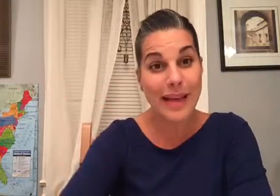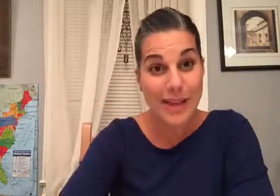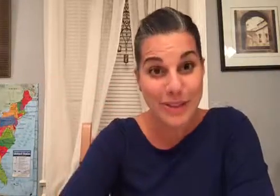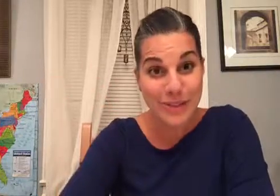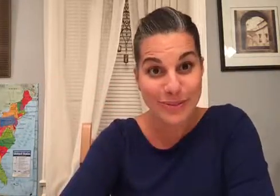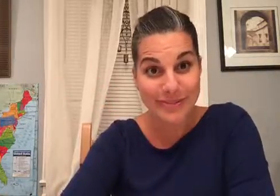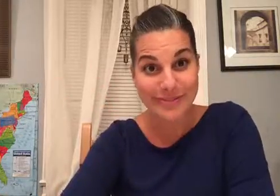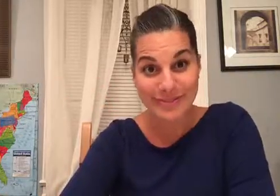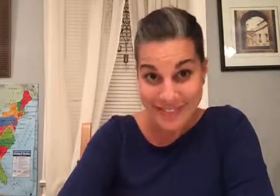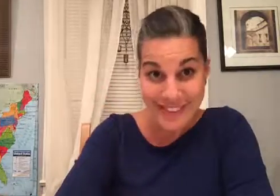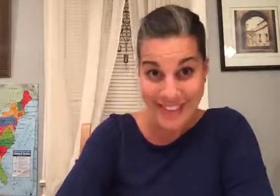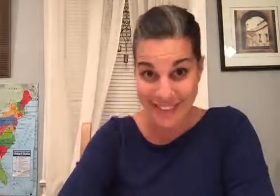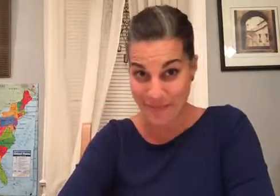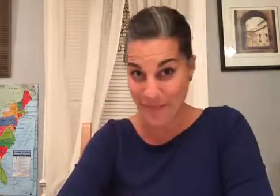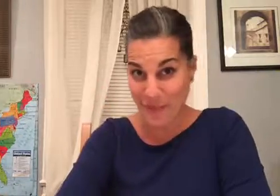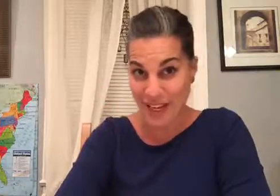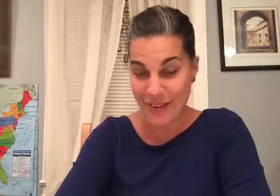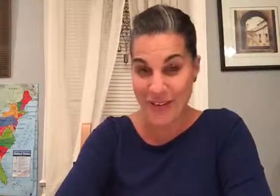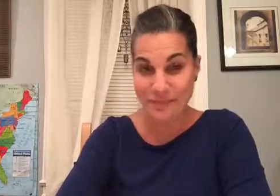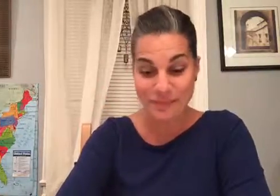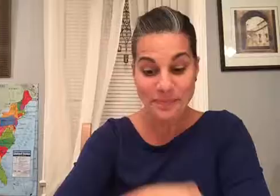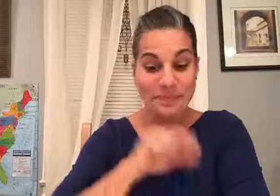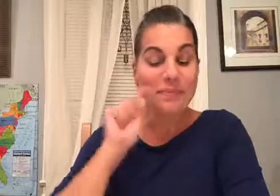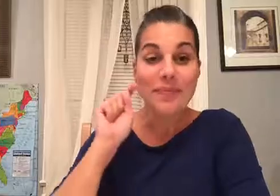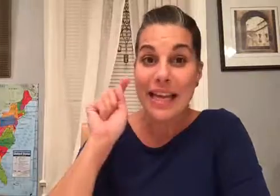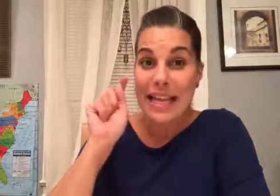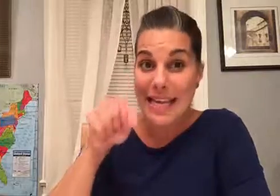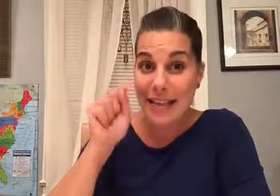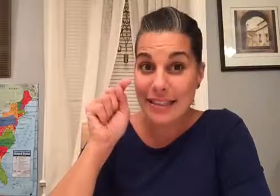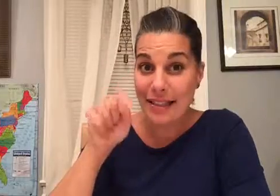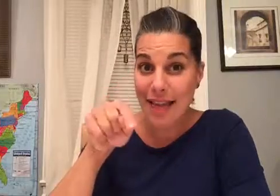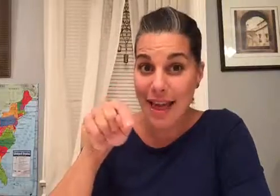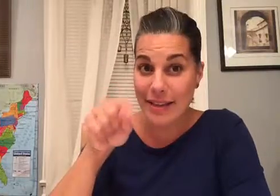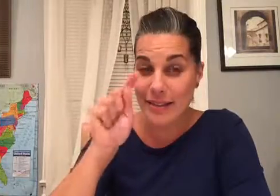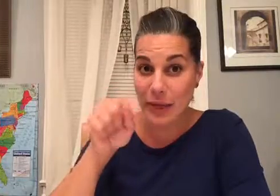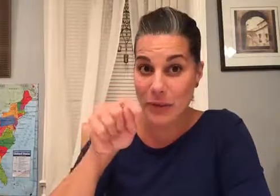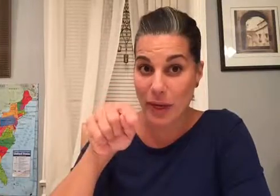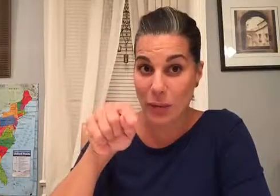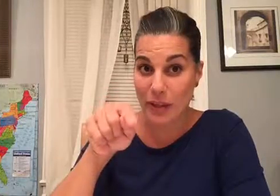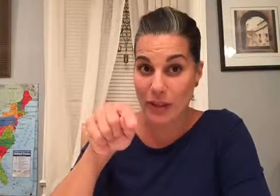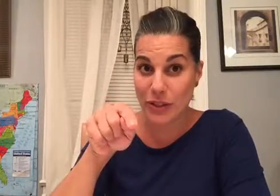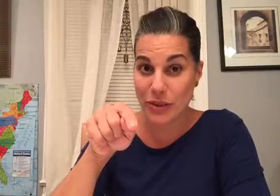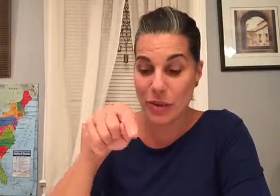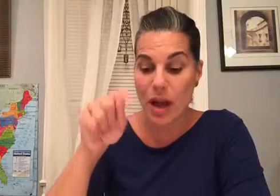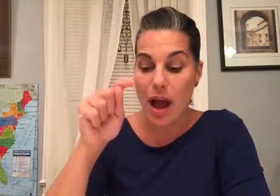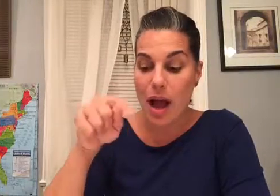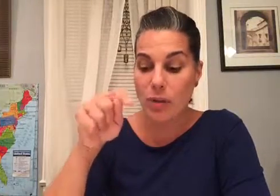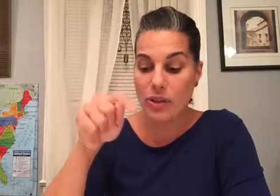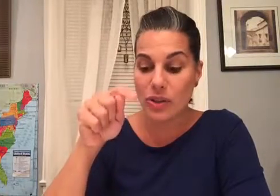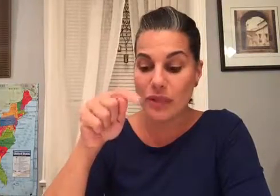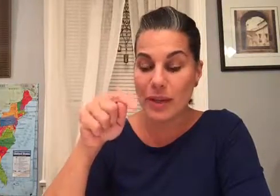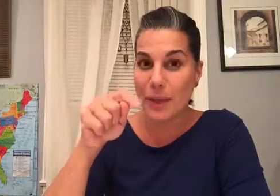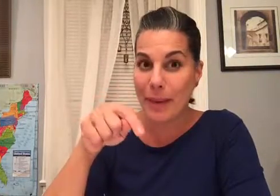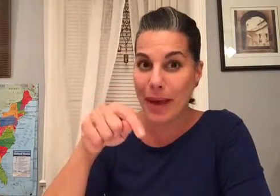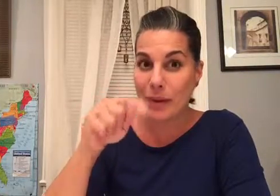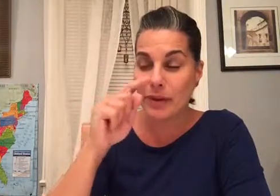How'd you do? Good? Okay, great. Next class, here's what I want you to do. I want you to think about,